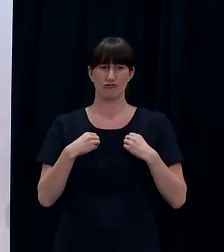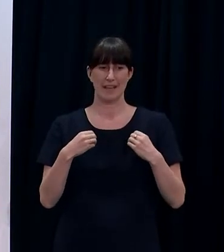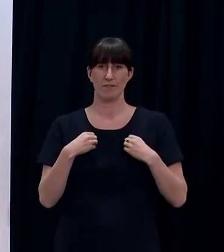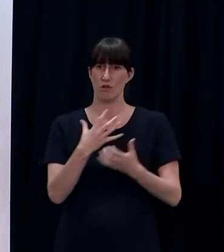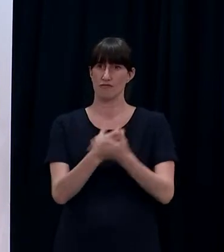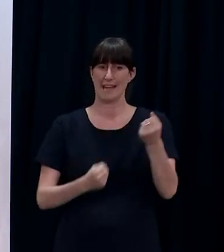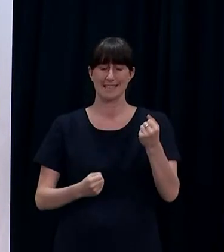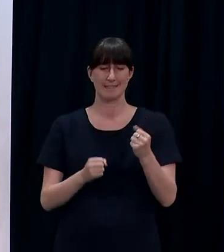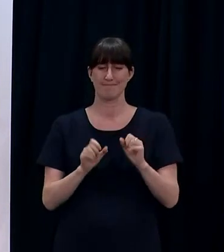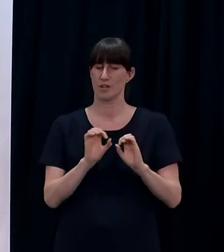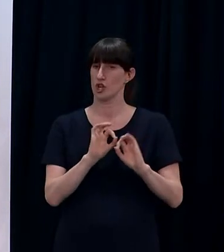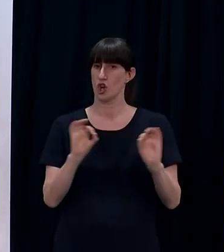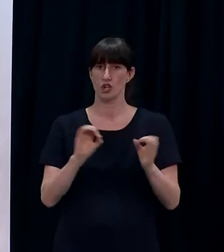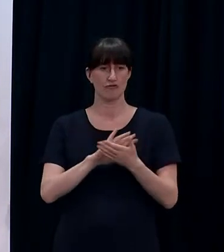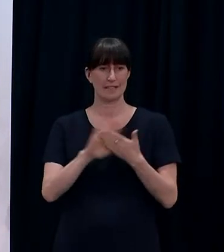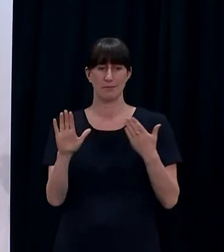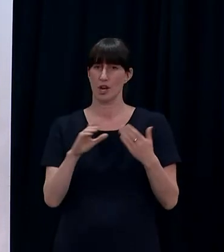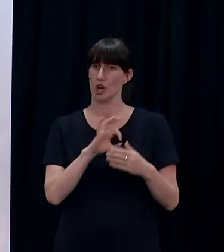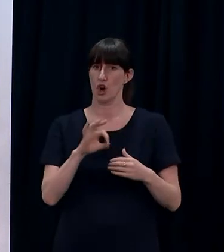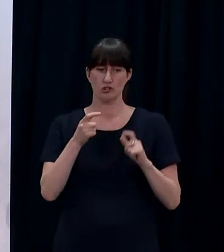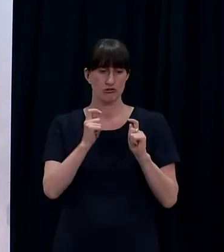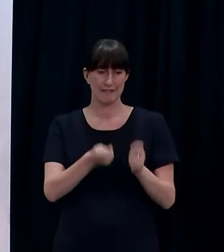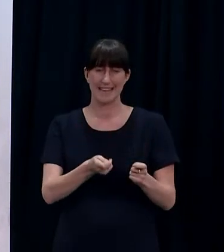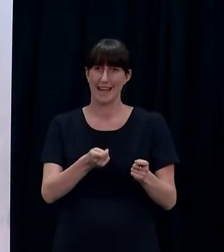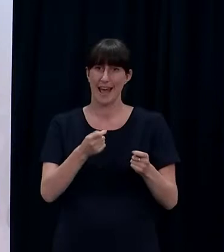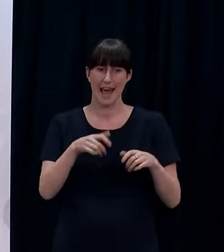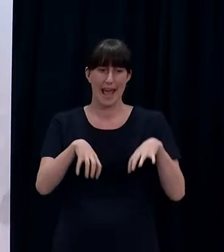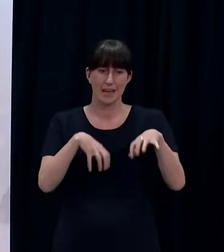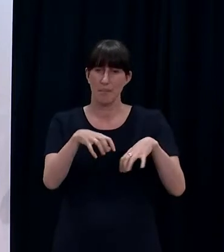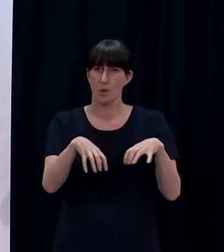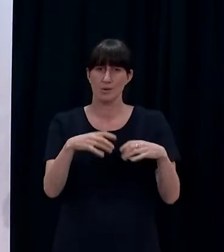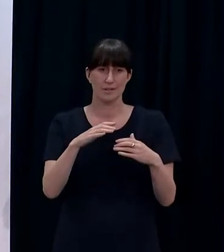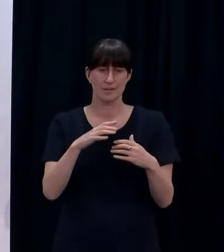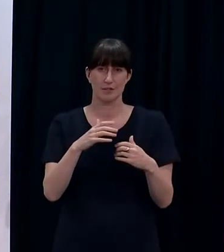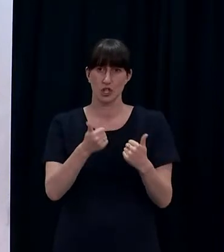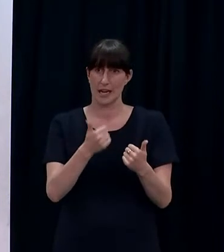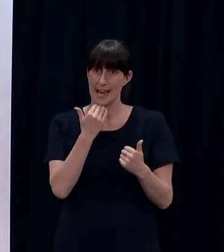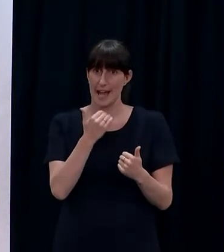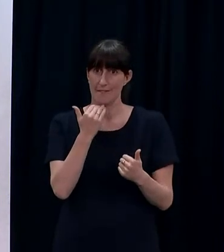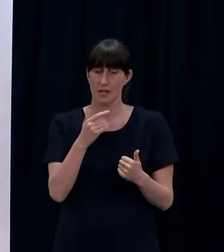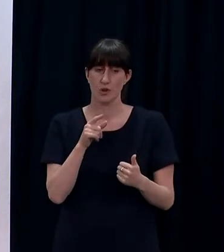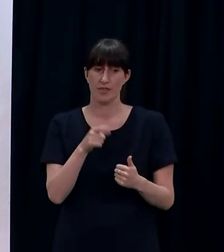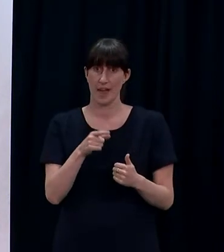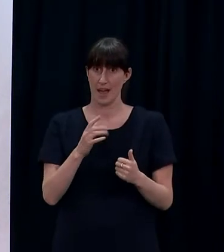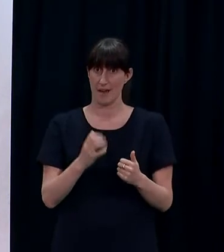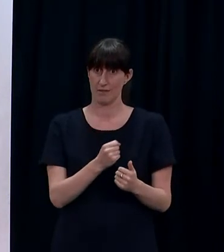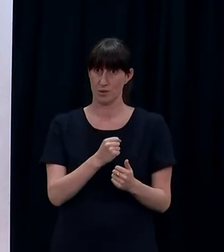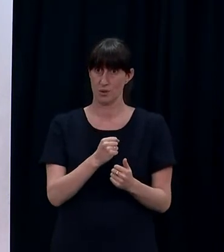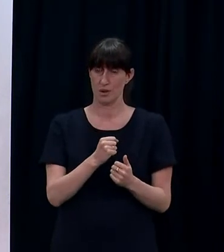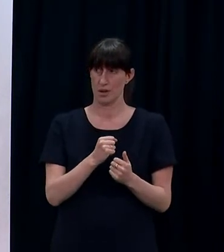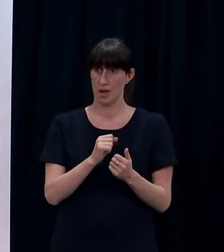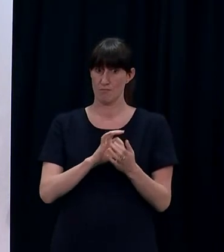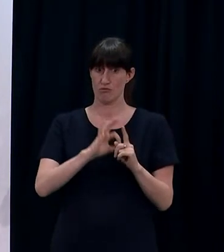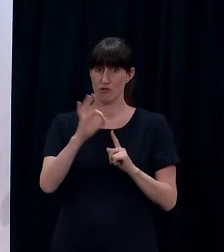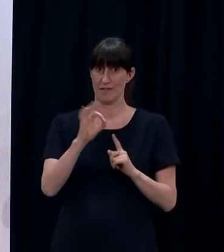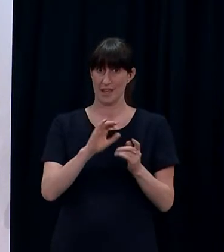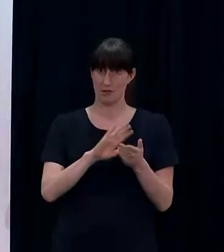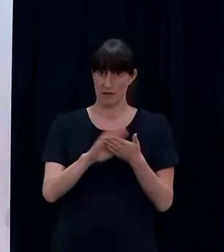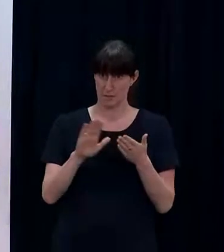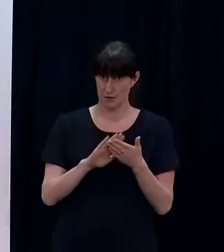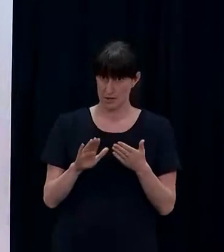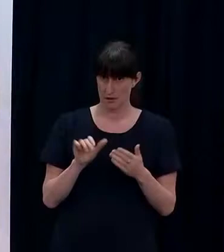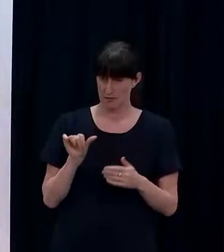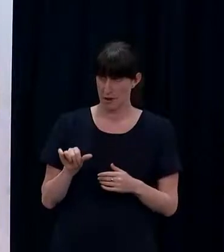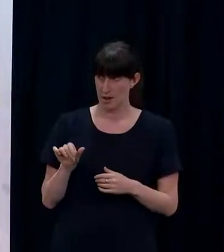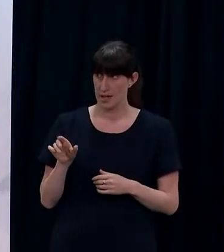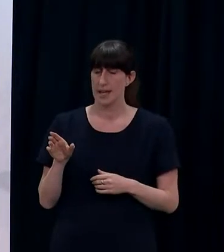sharing by the end of next year? Well, I don't think I could have made myself clearer. If they do not improve transparency, collection of